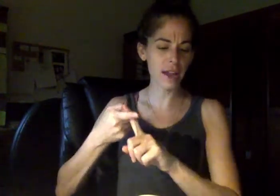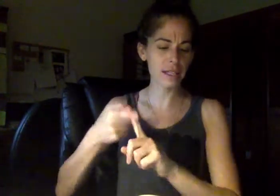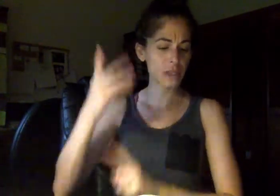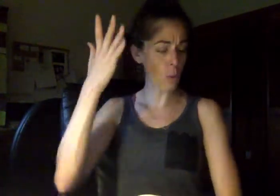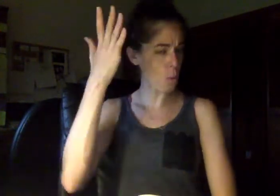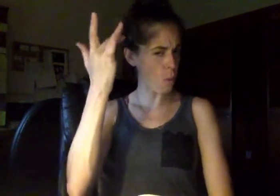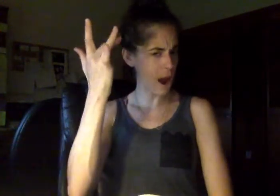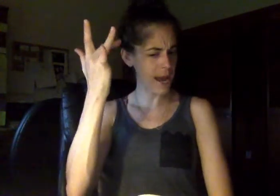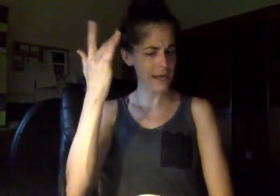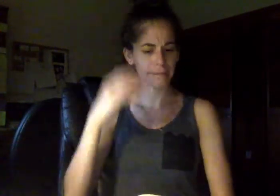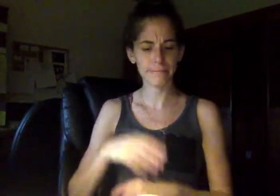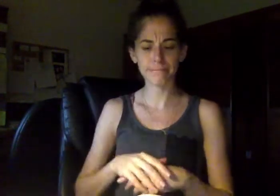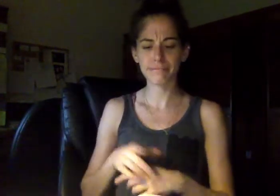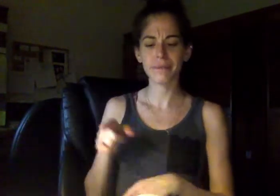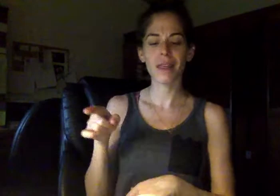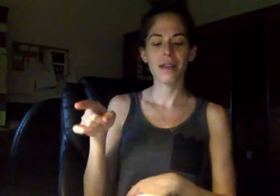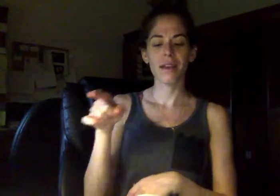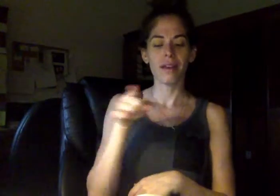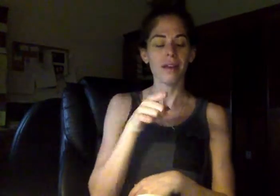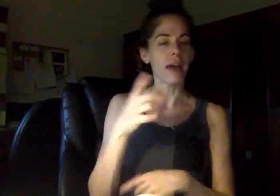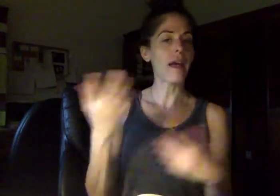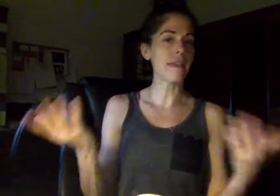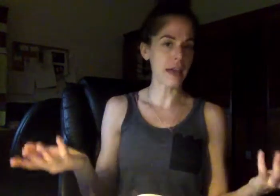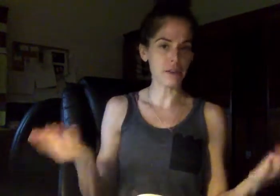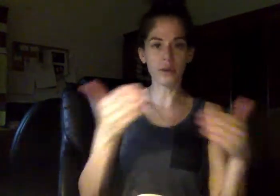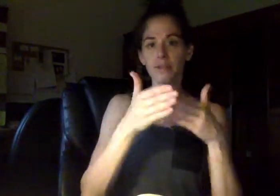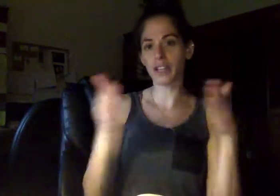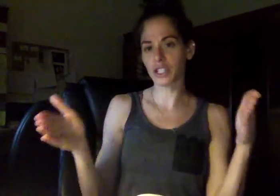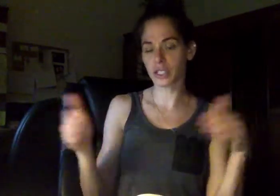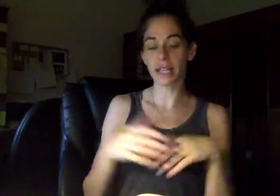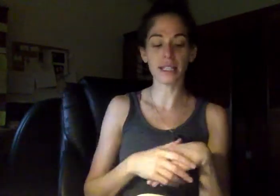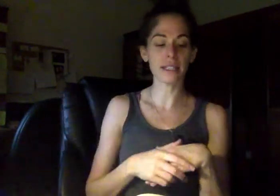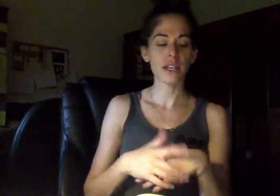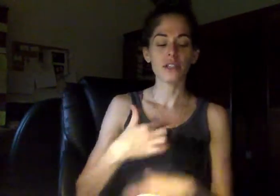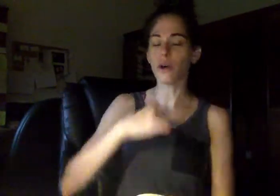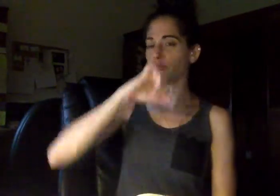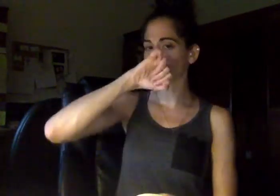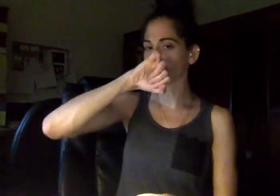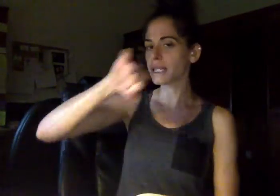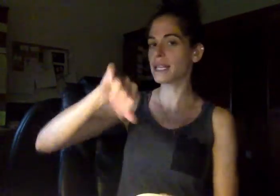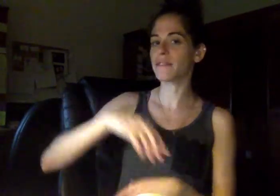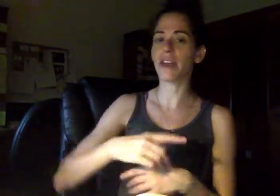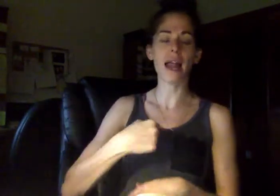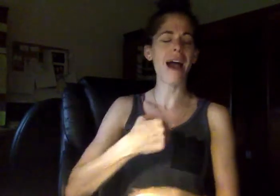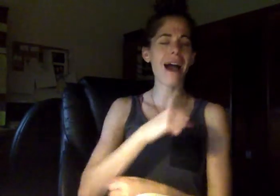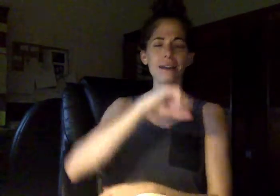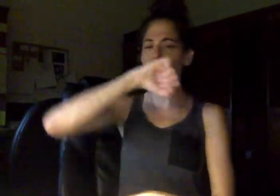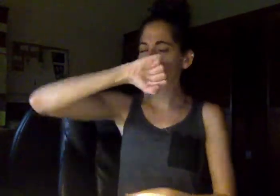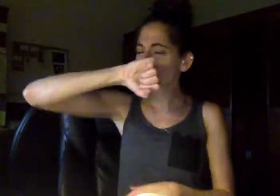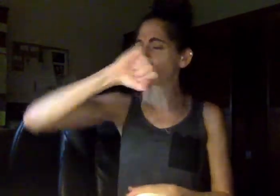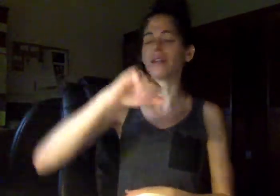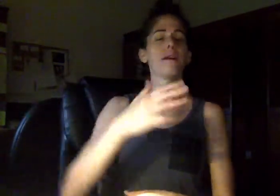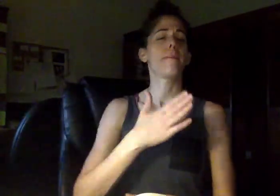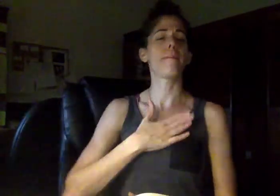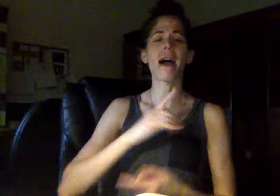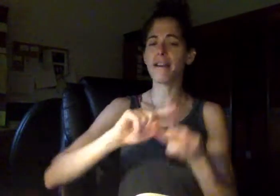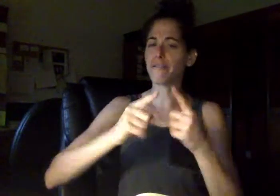friends. Why? And then you can finish the sentence. So, kiss fit. My